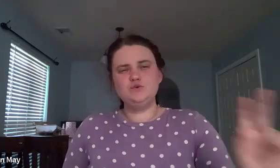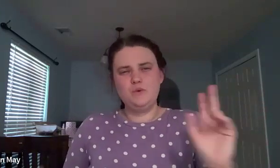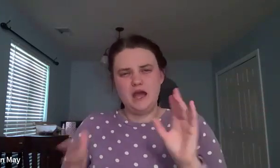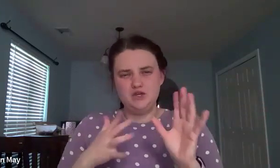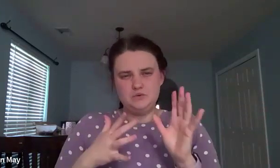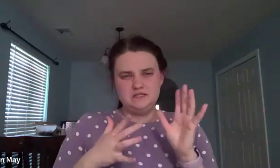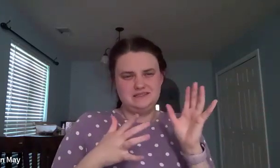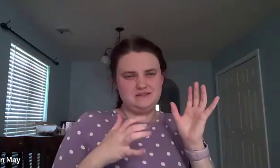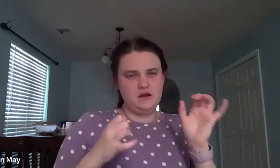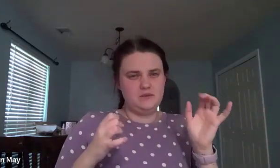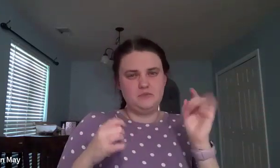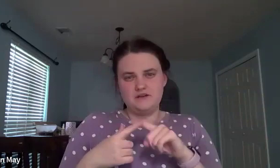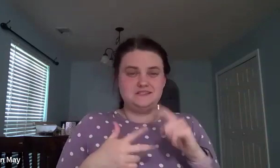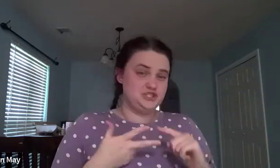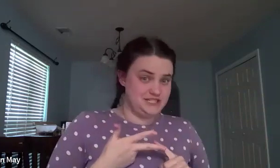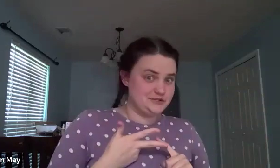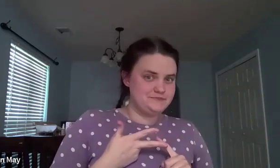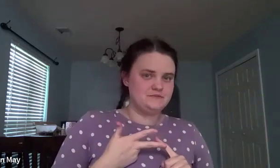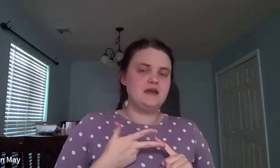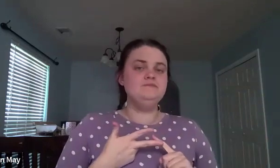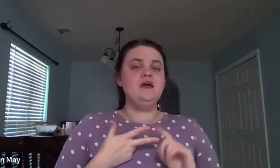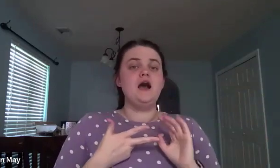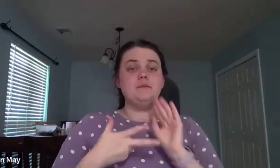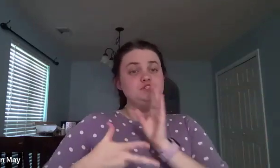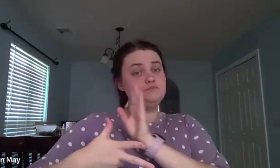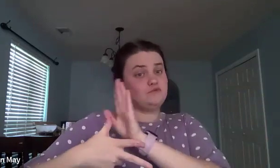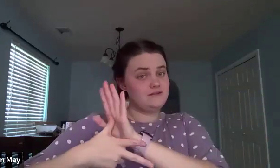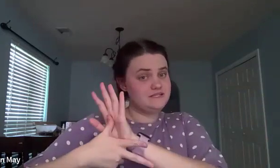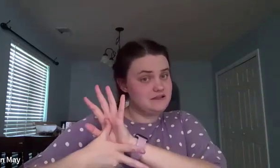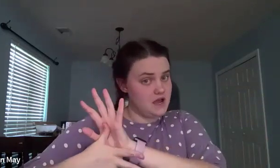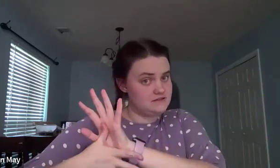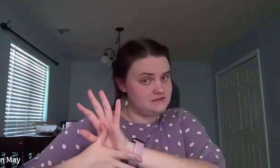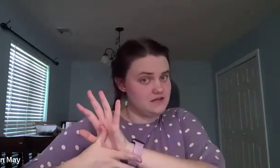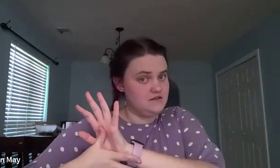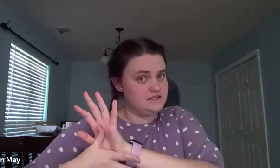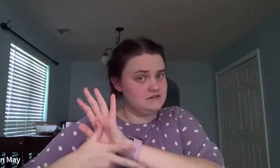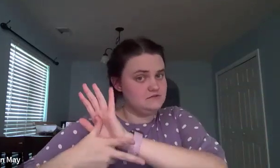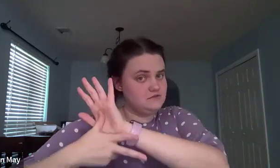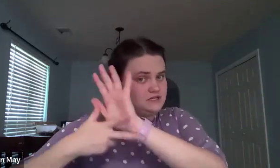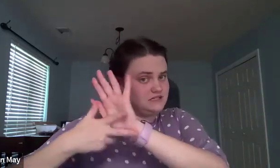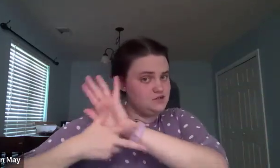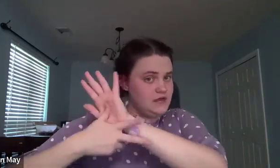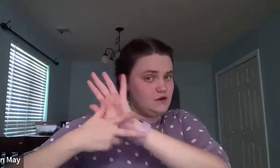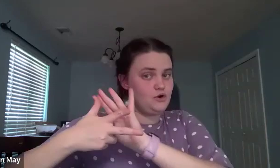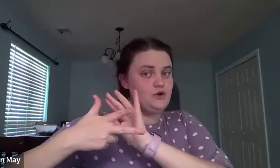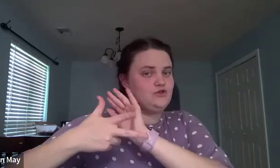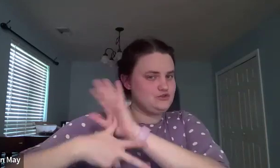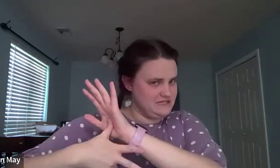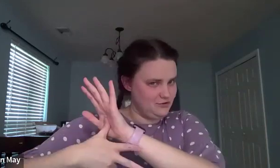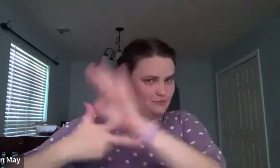to how you would talk about breakfast, lunch, and dinner. Okay. I'm gonna do breakfast last. I know that sounds crazy, totally out of order. There's a reason for it.